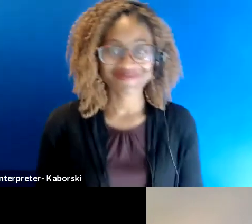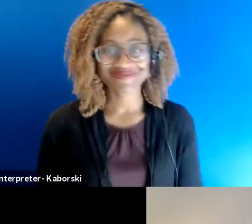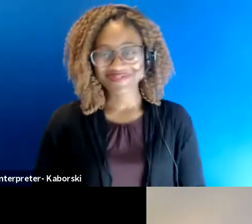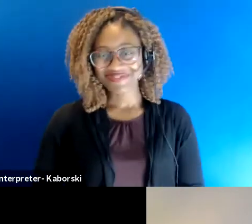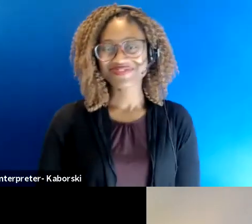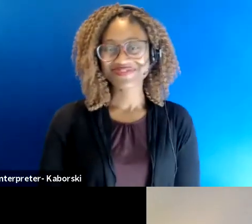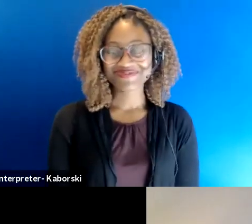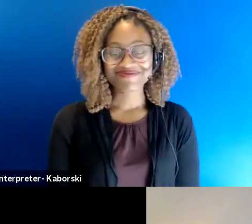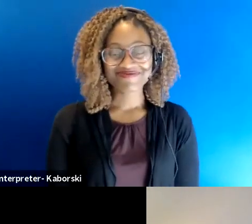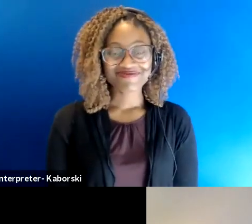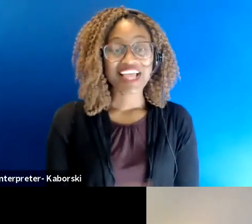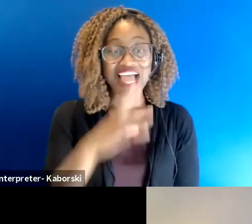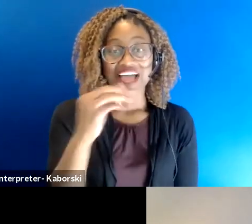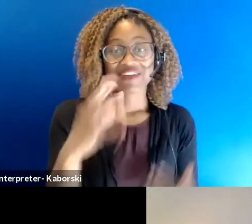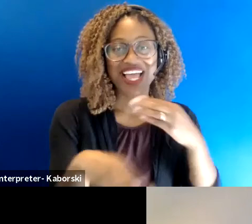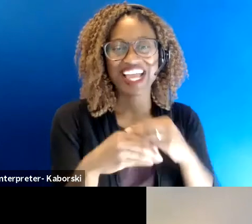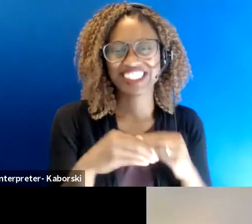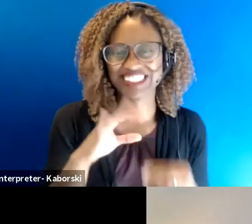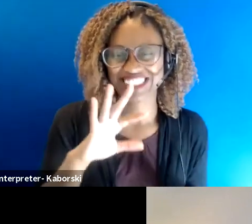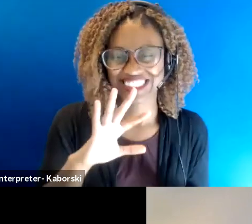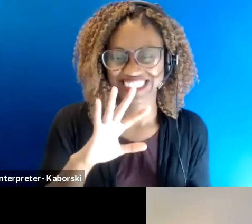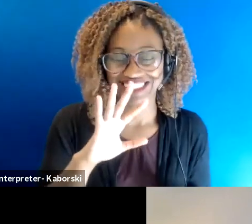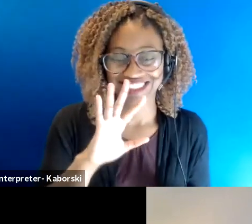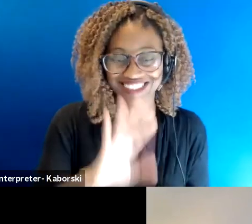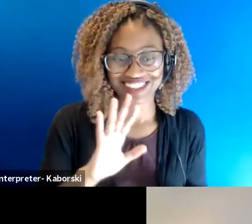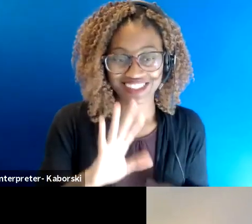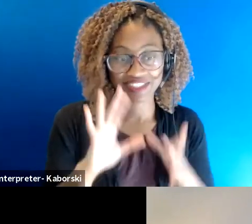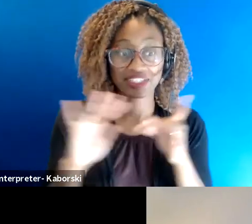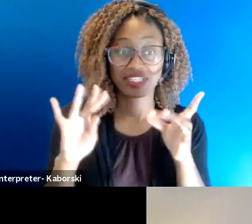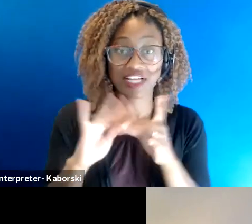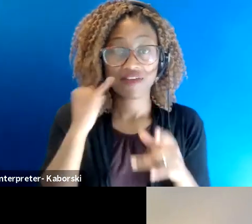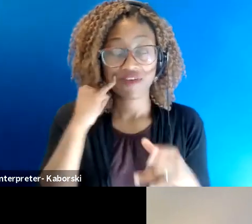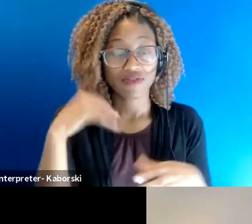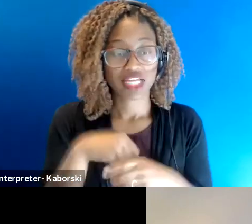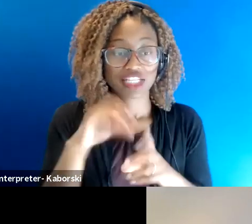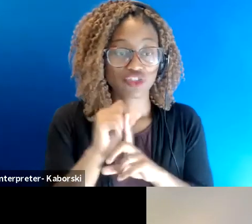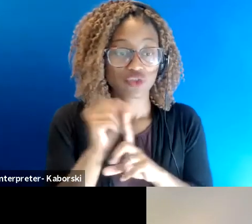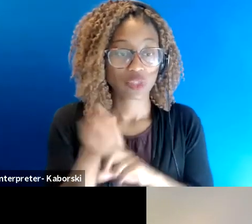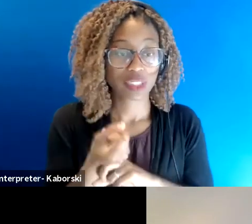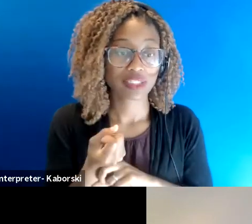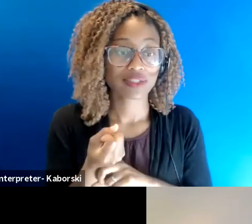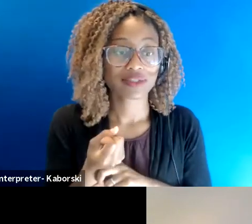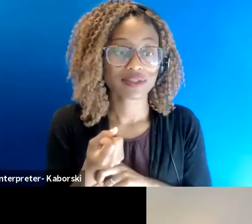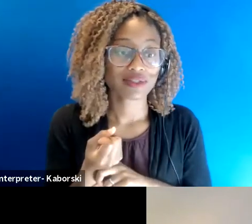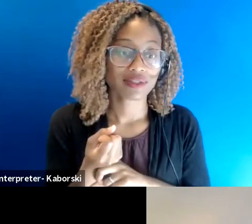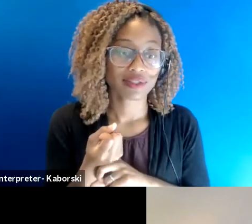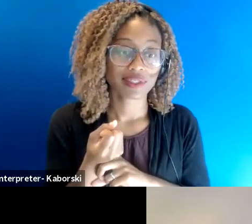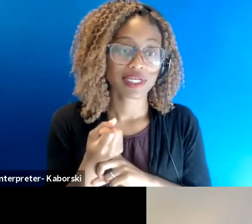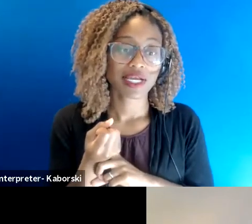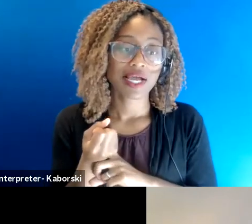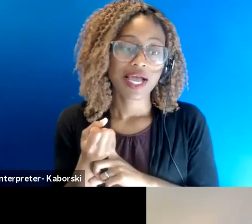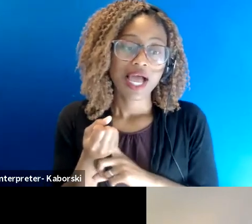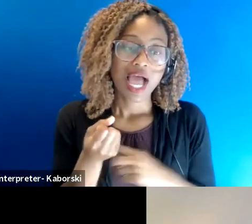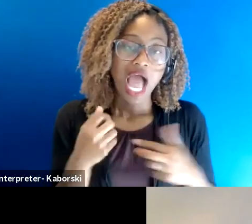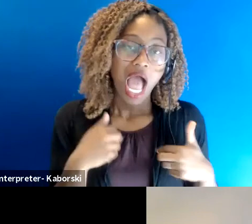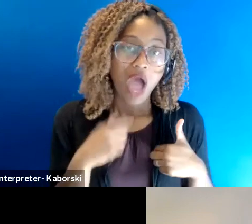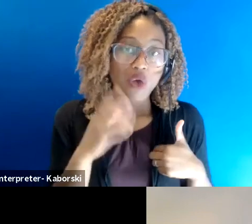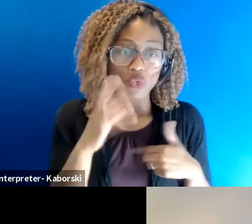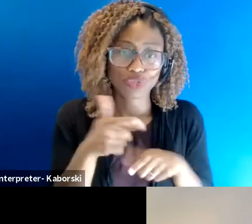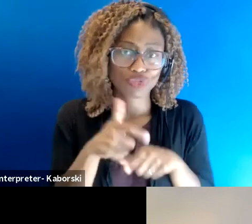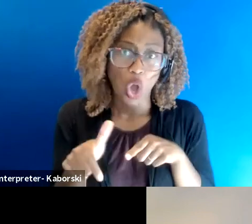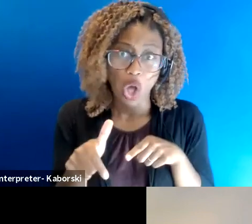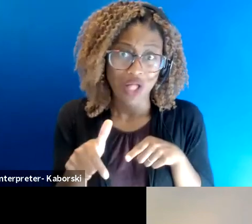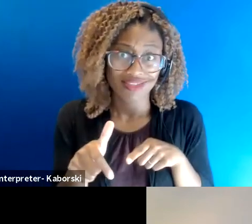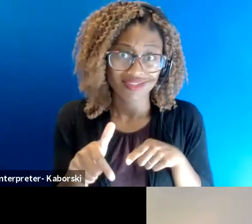now. And to answer that question, if I was in a situation presented in the question, I would call the police.